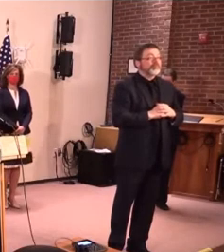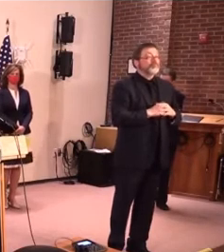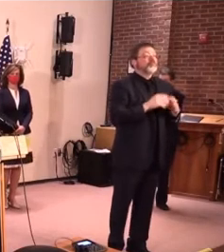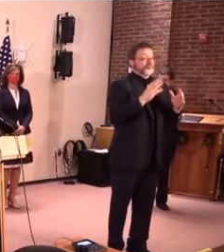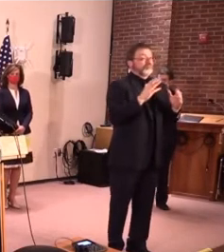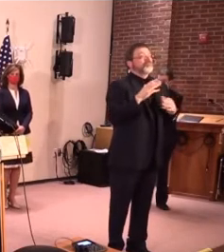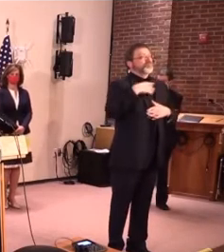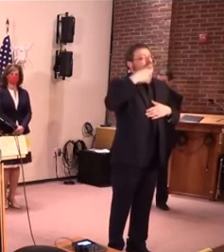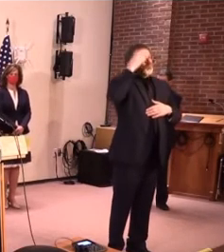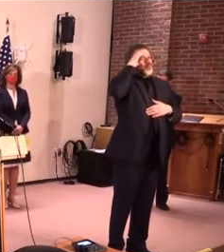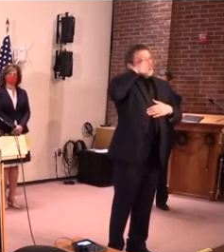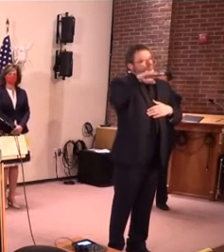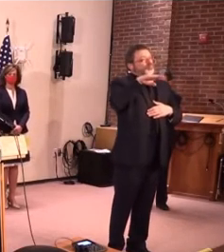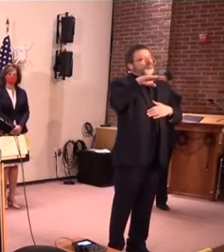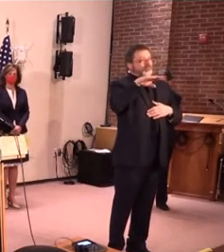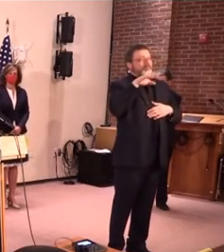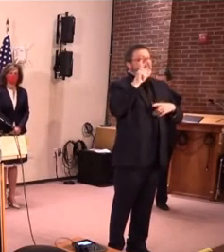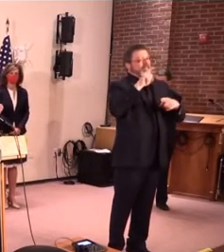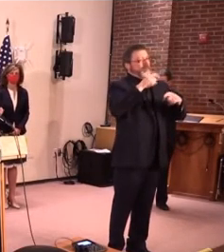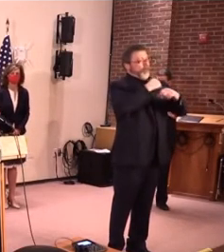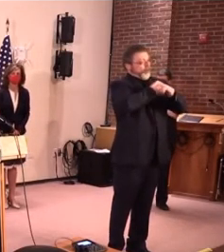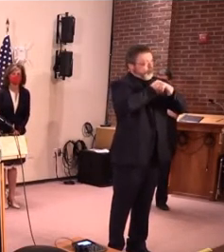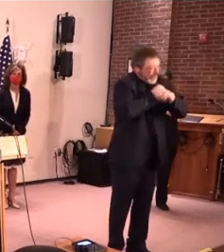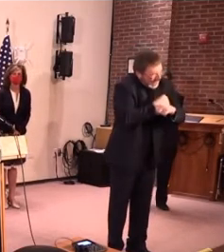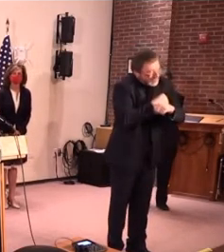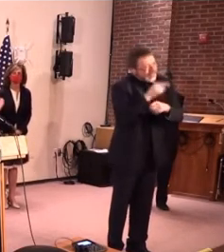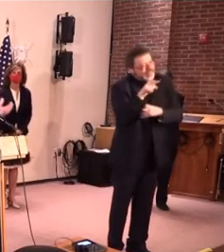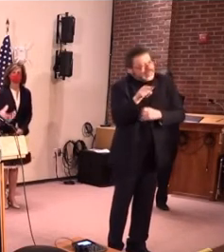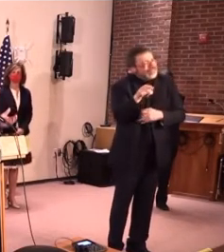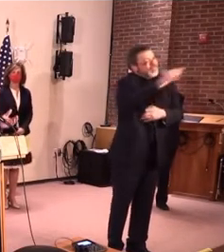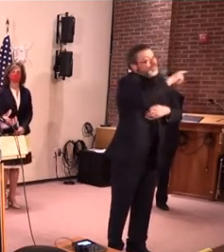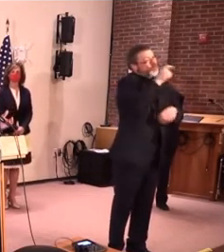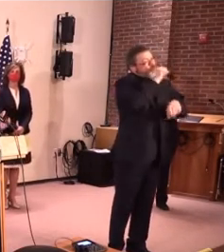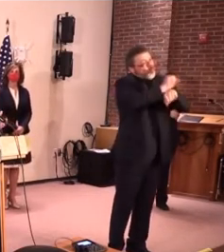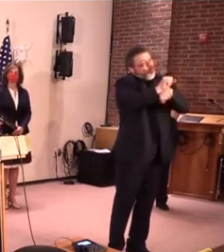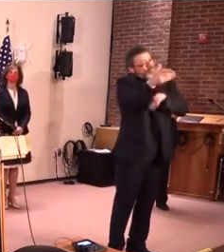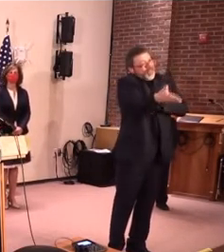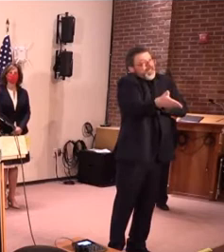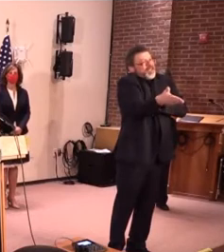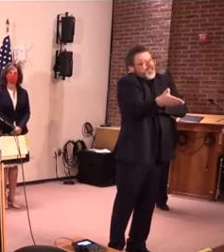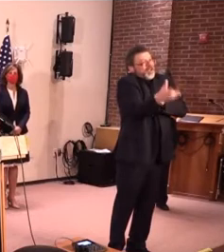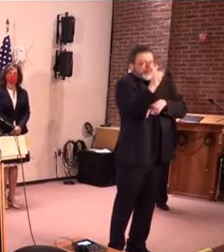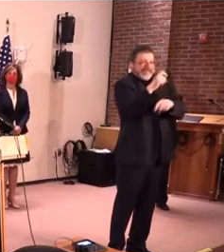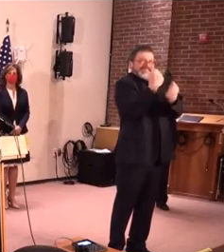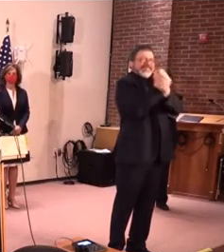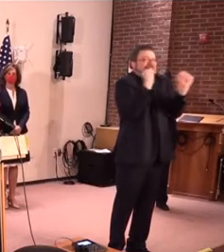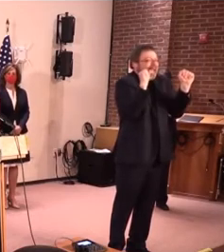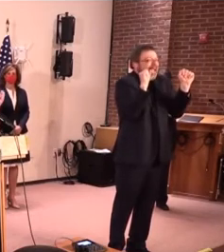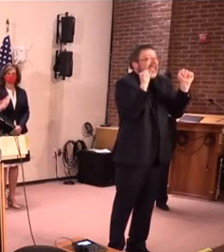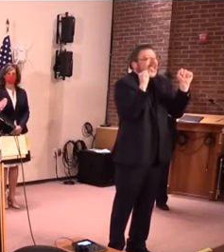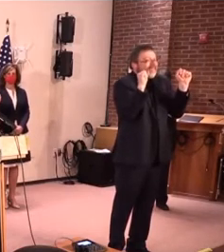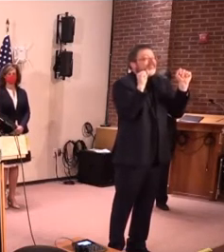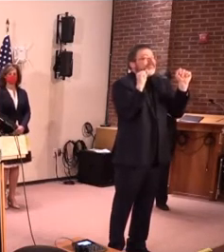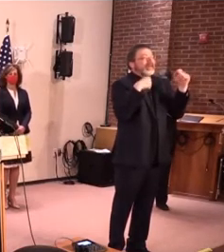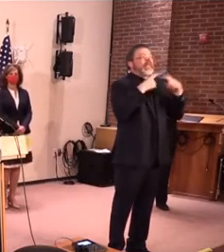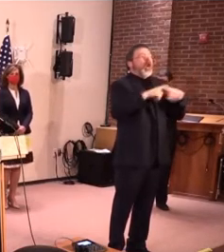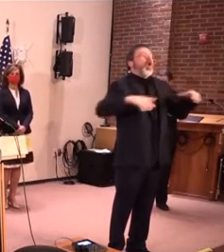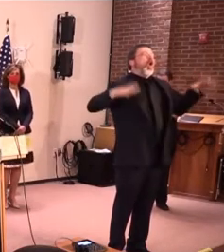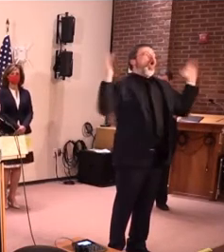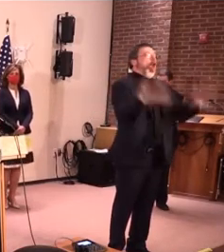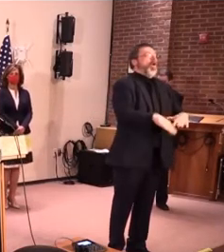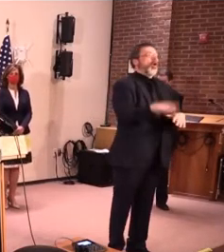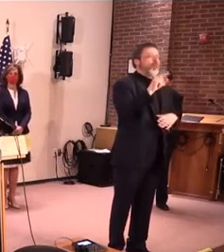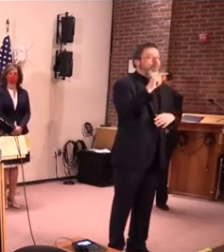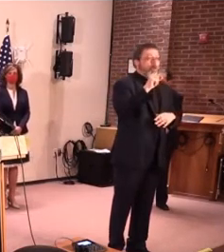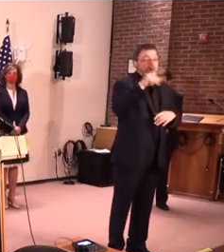is protected. That's why when we look at the entire fund, the $1.25 billion, when you take, you know, $300 million of